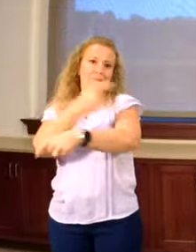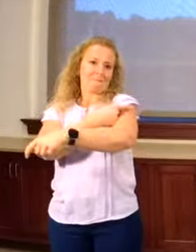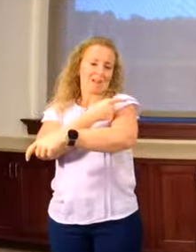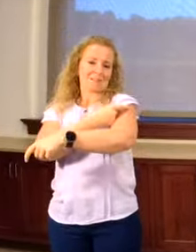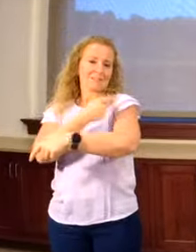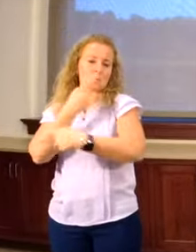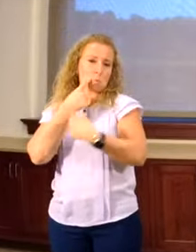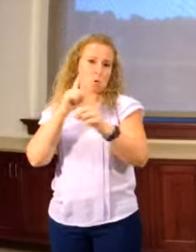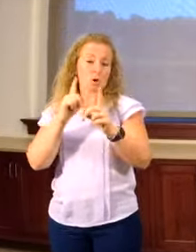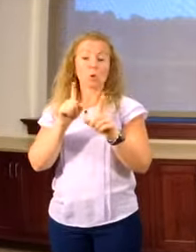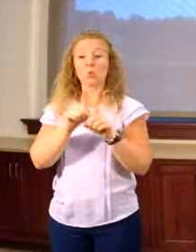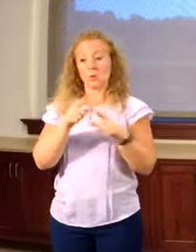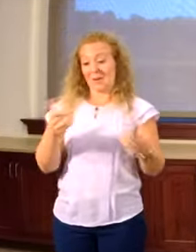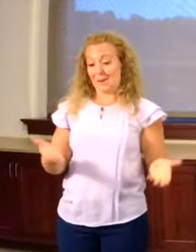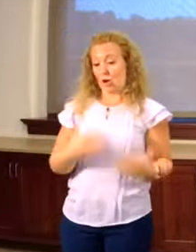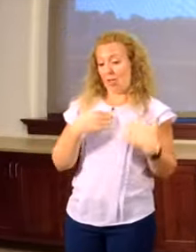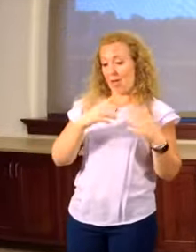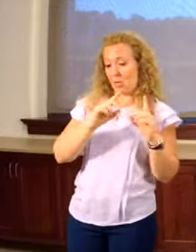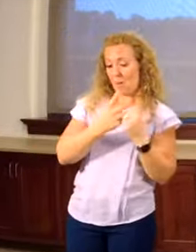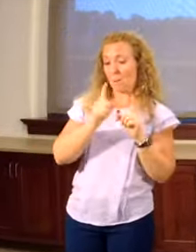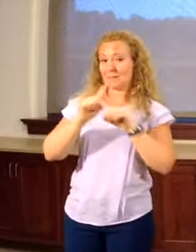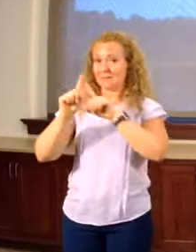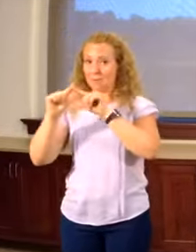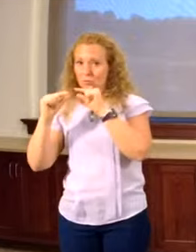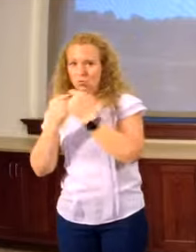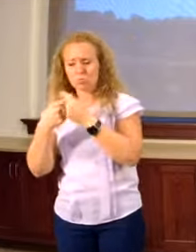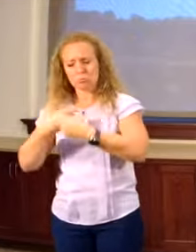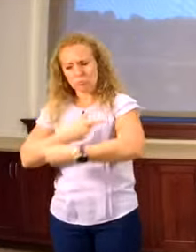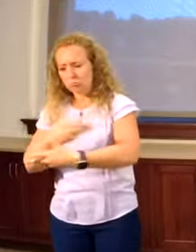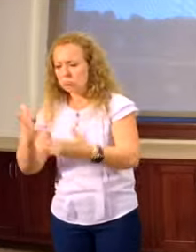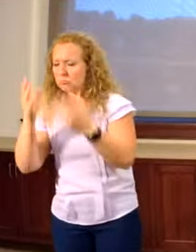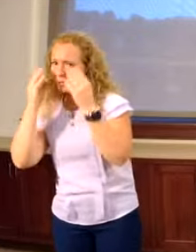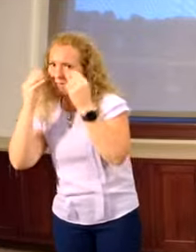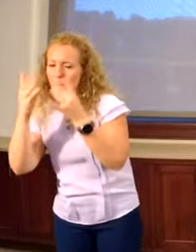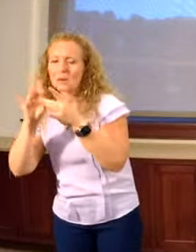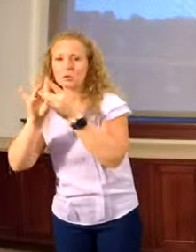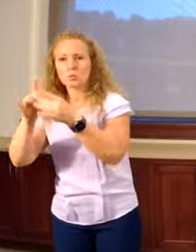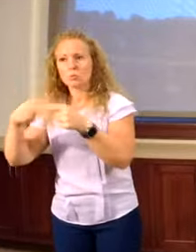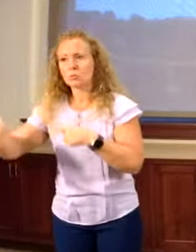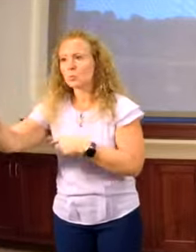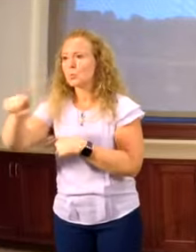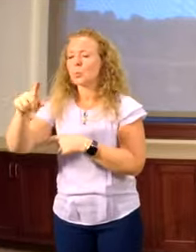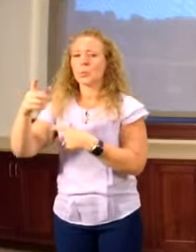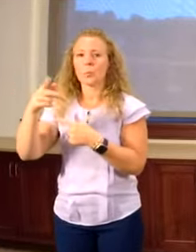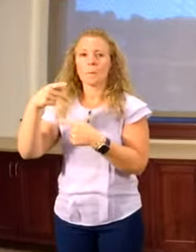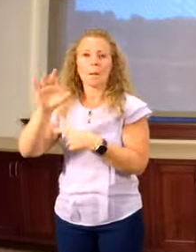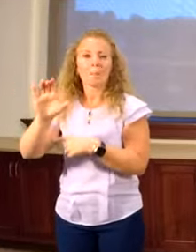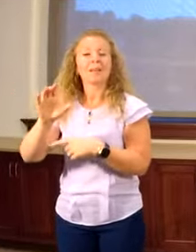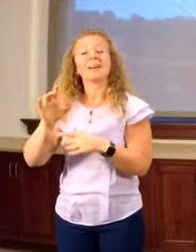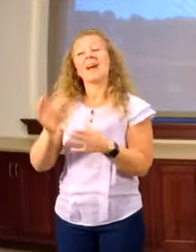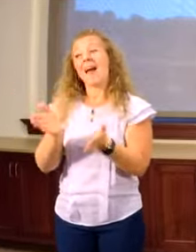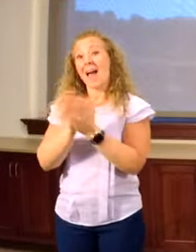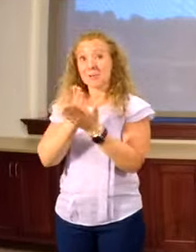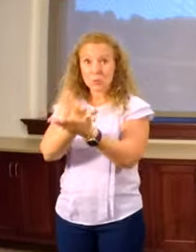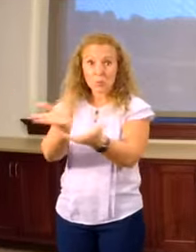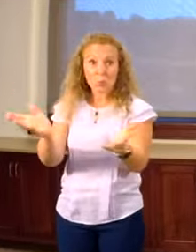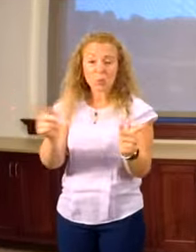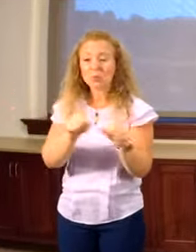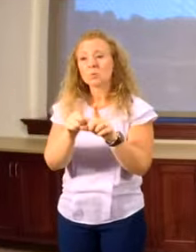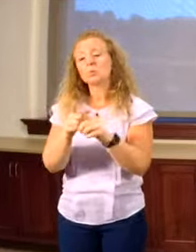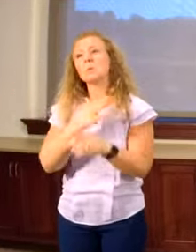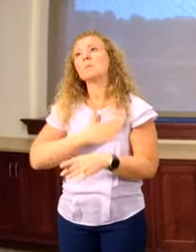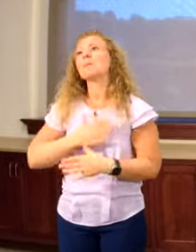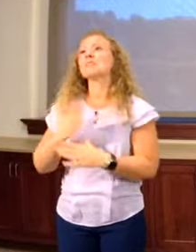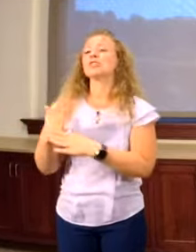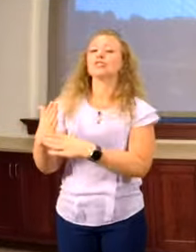at the health department, along with lots of other groups, continue to provide information to the public. And I ask that all of you really